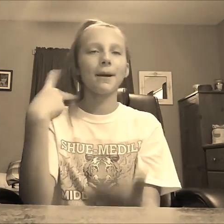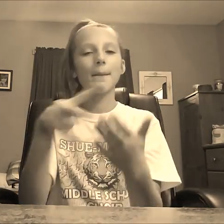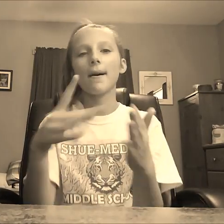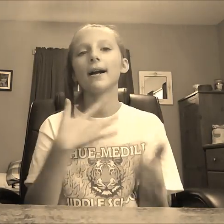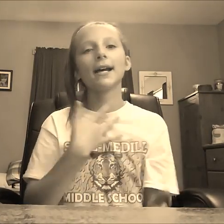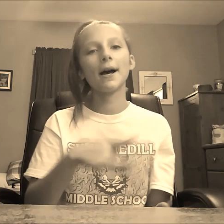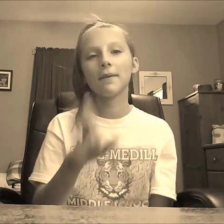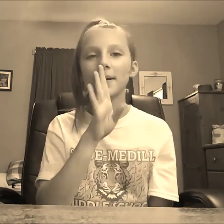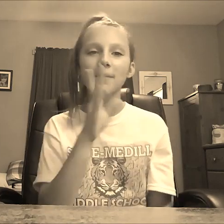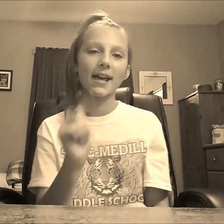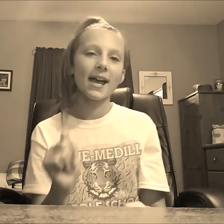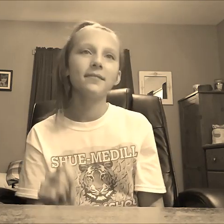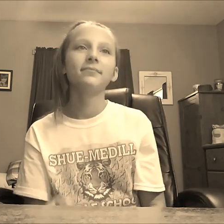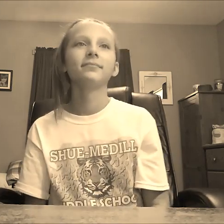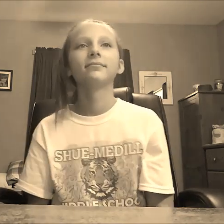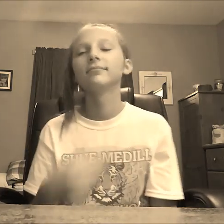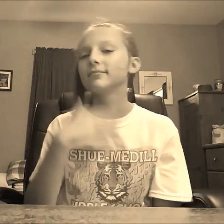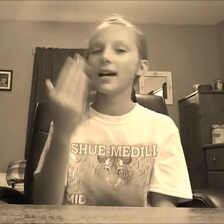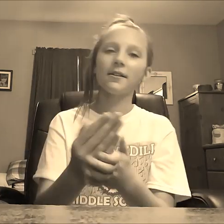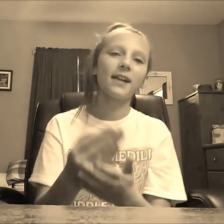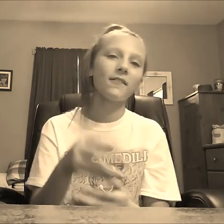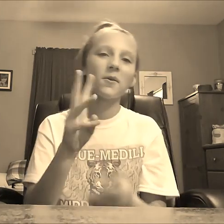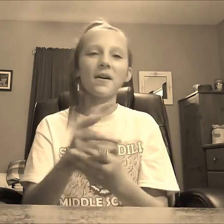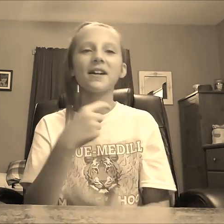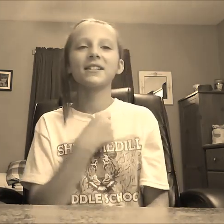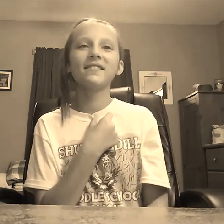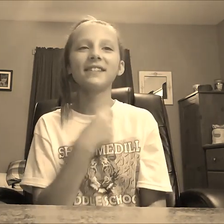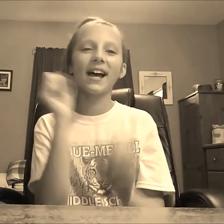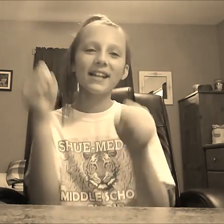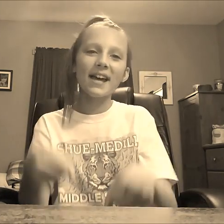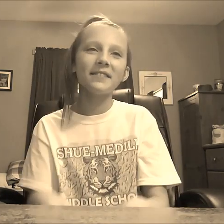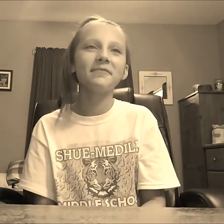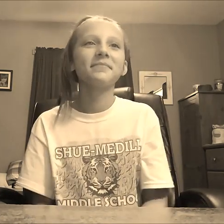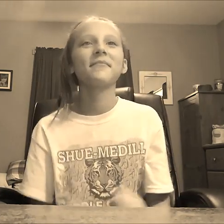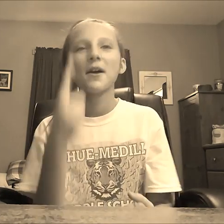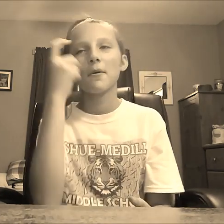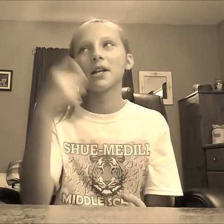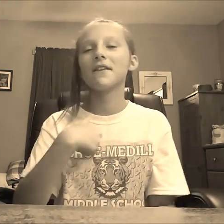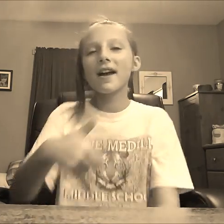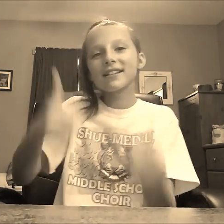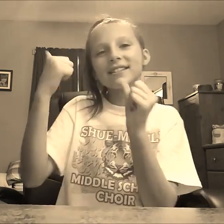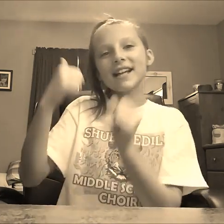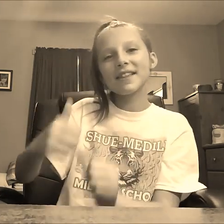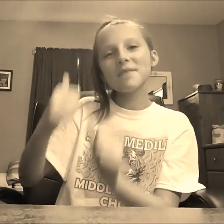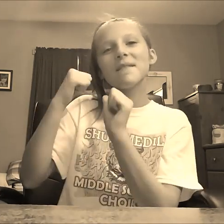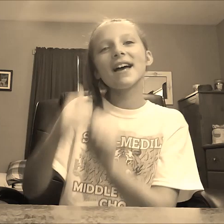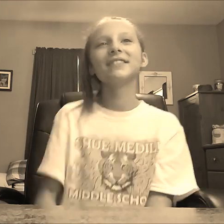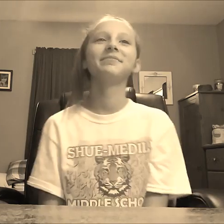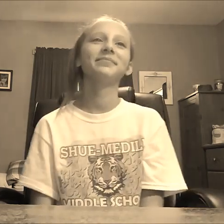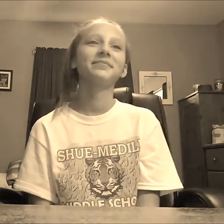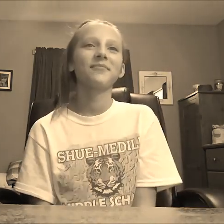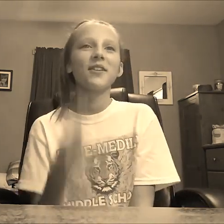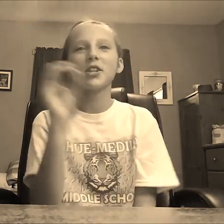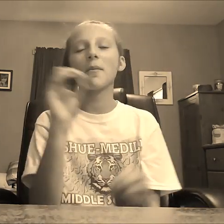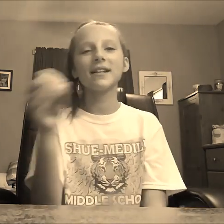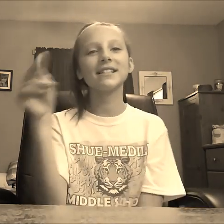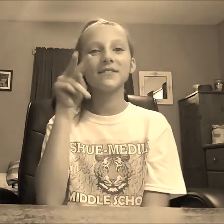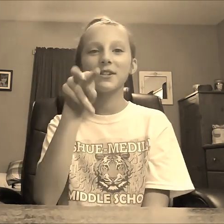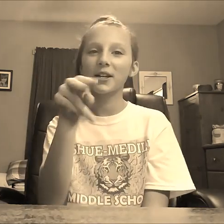I'm at a party I don't wanna be at And I don't ever wear a suit and tie Wondering if I can sneak out the back Nobody's even